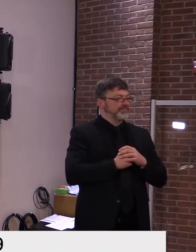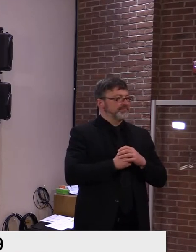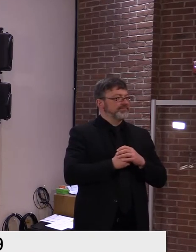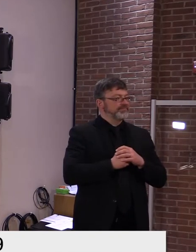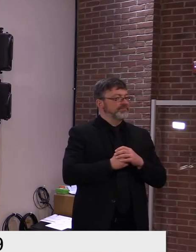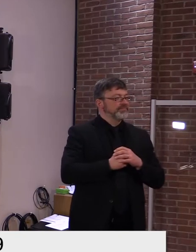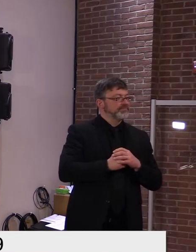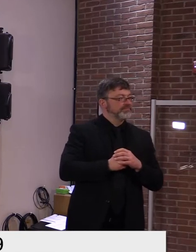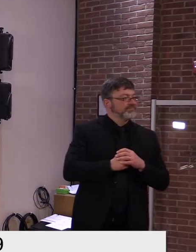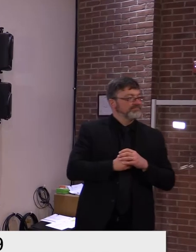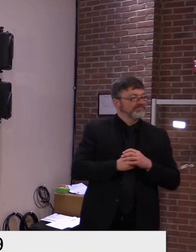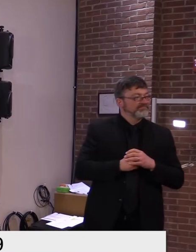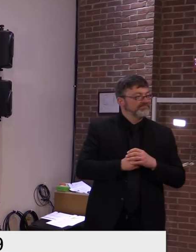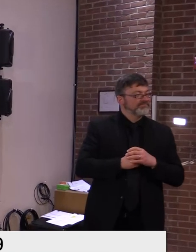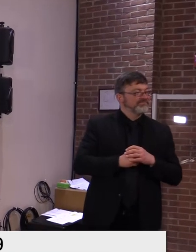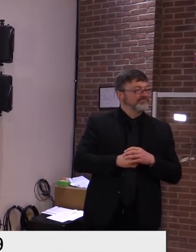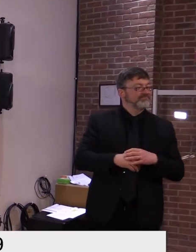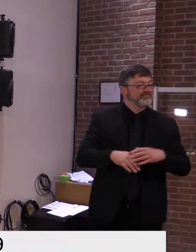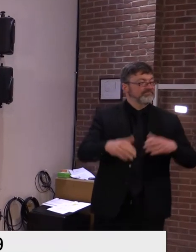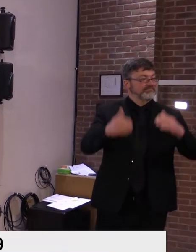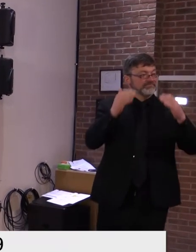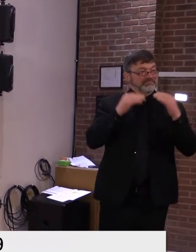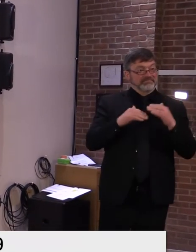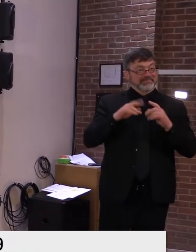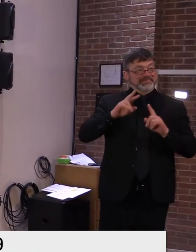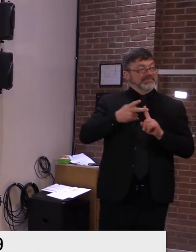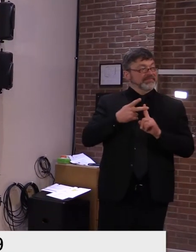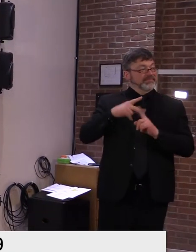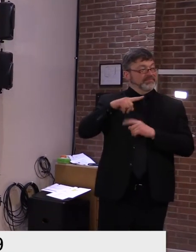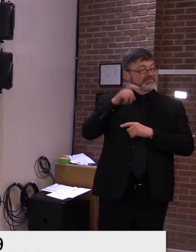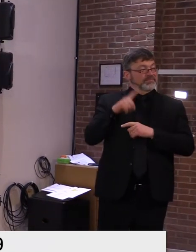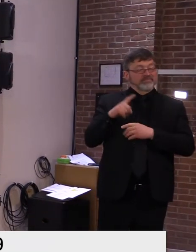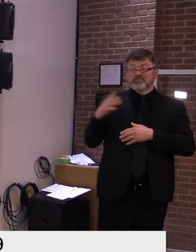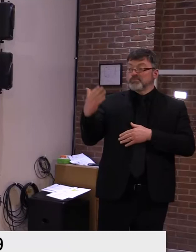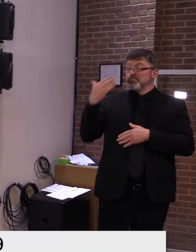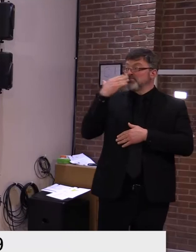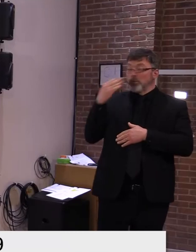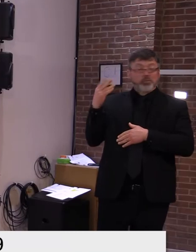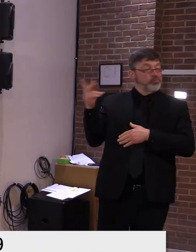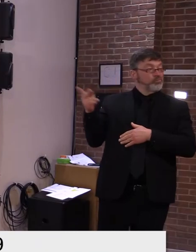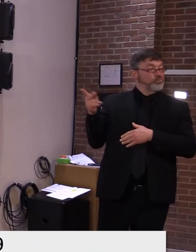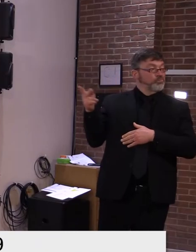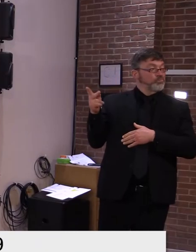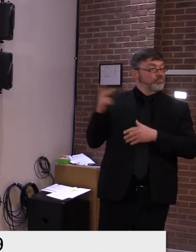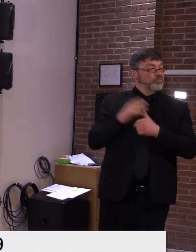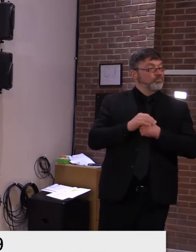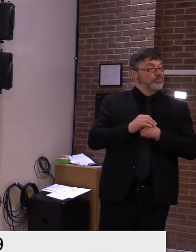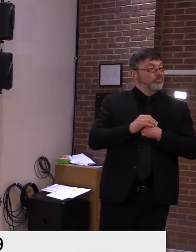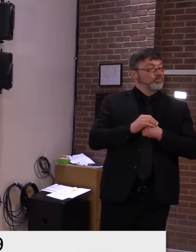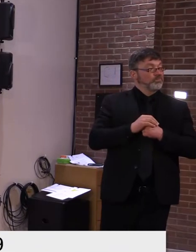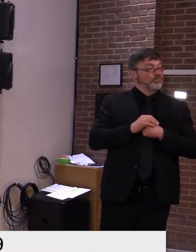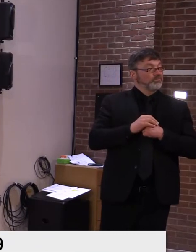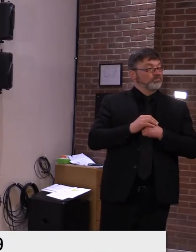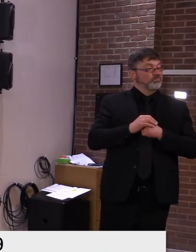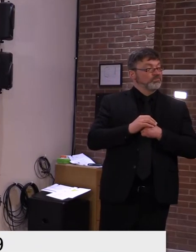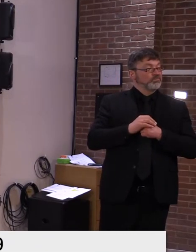Okay. I think given the time, I will yield any additional time to the next person. Thank you.